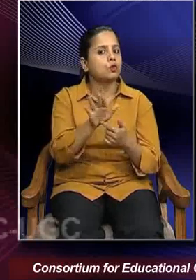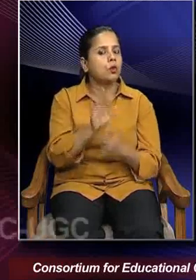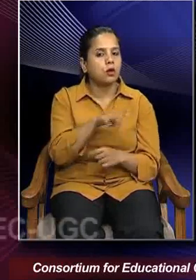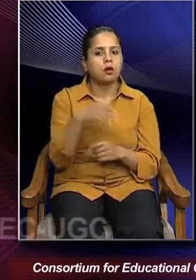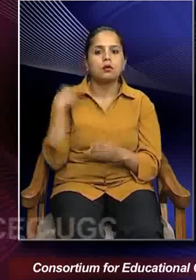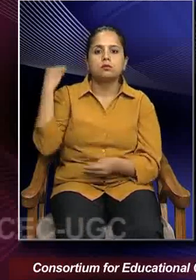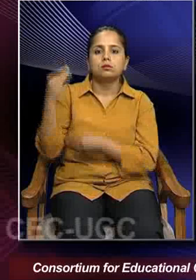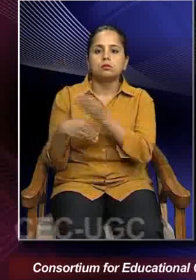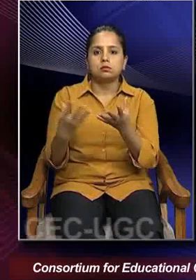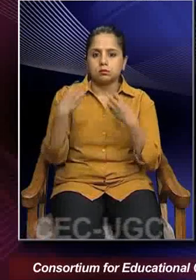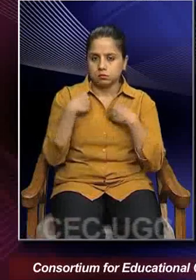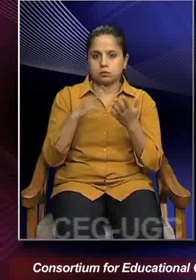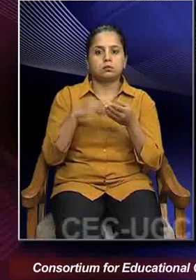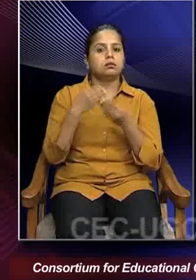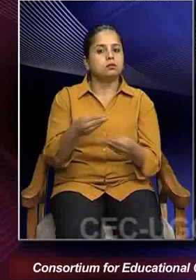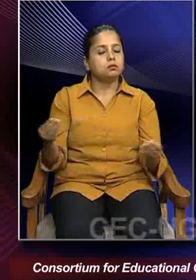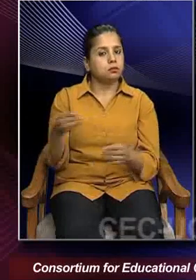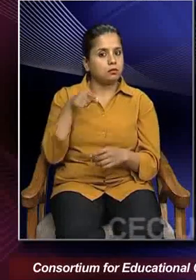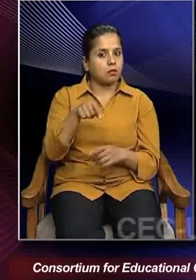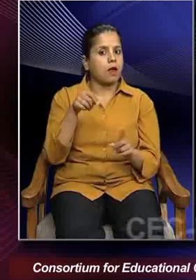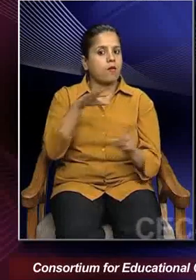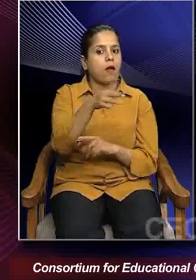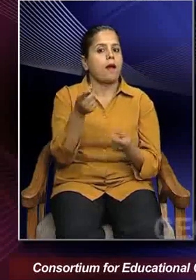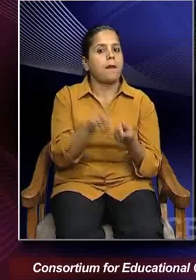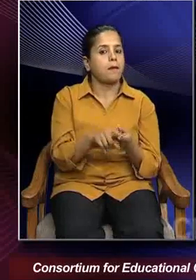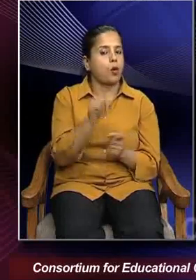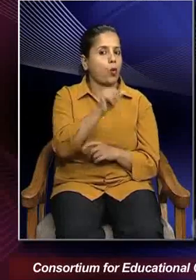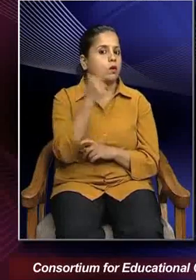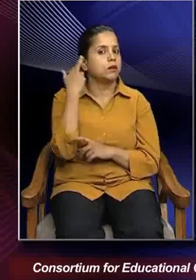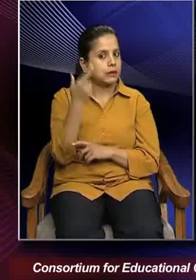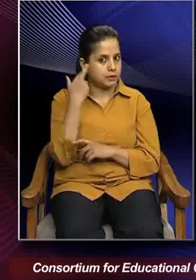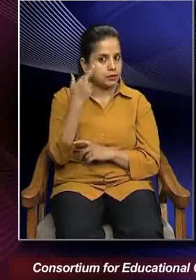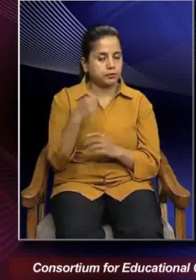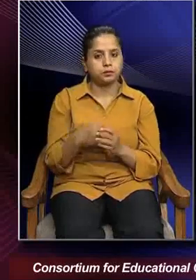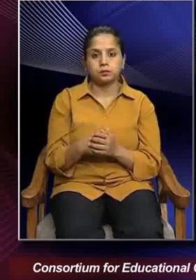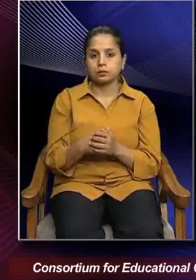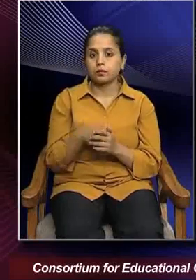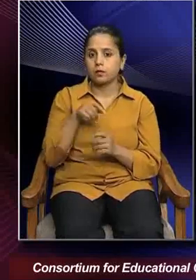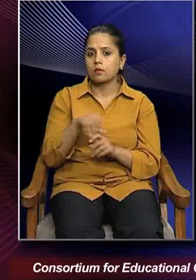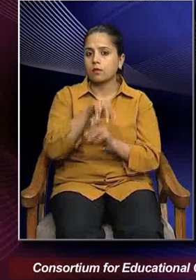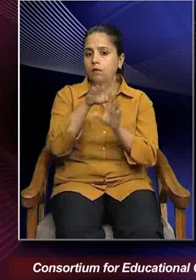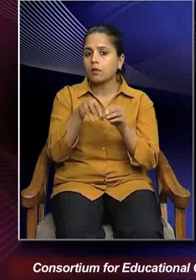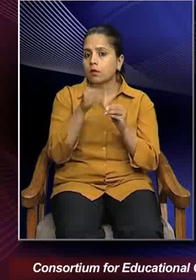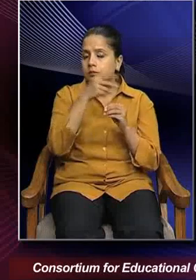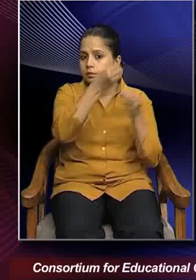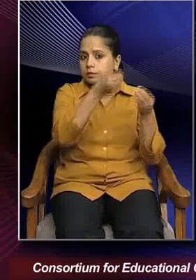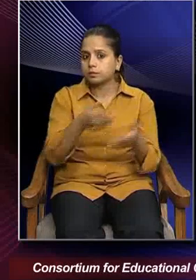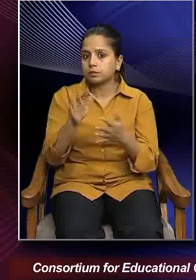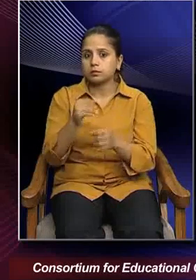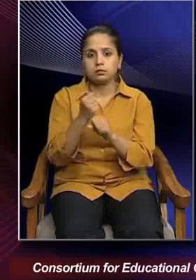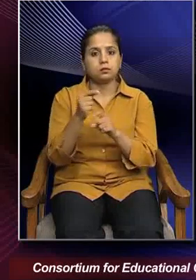inherent or material cause of the effect, and it encompasses the genus